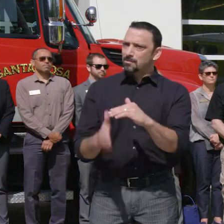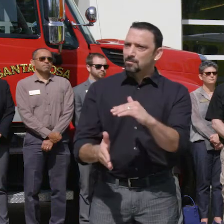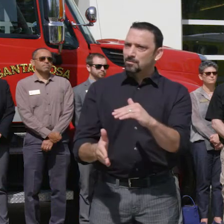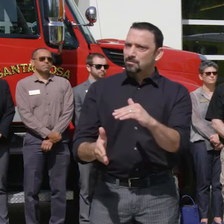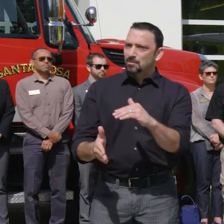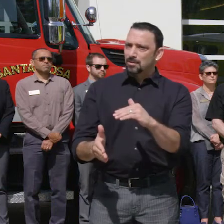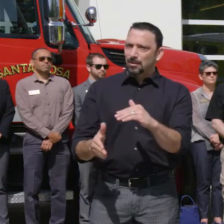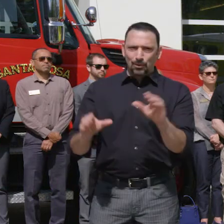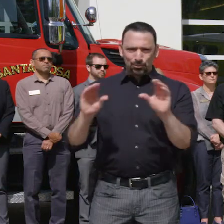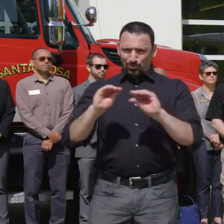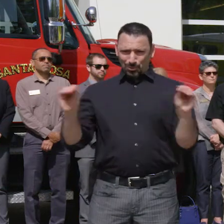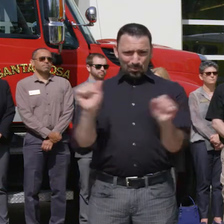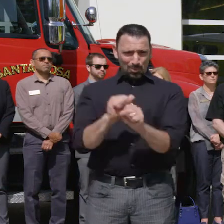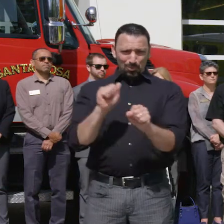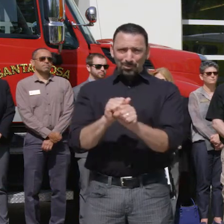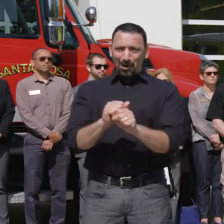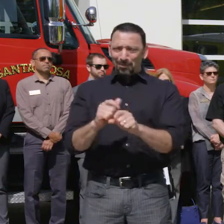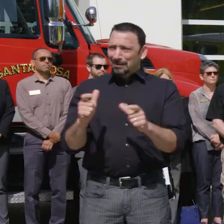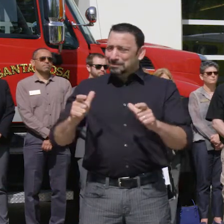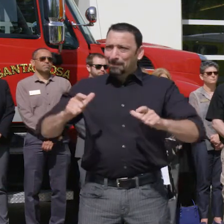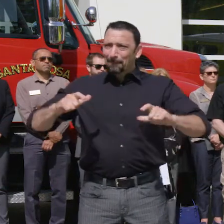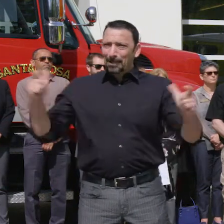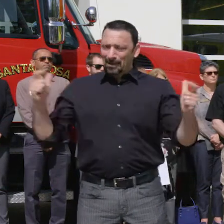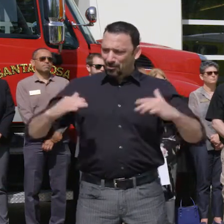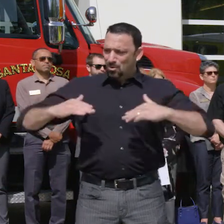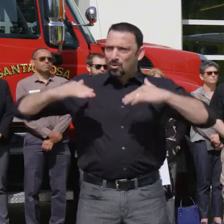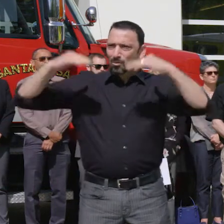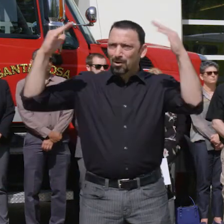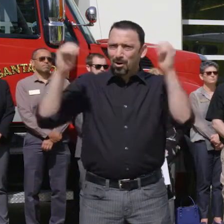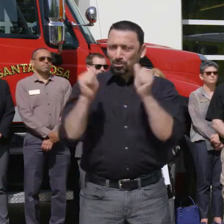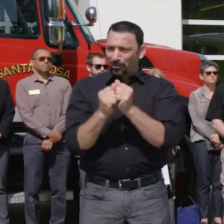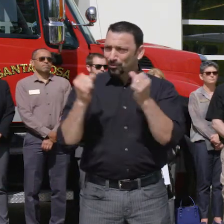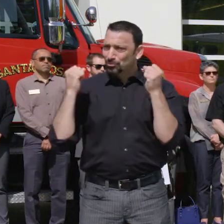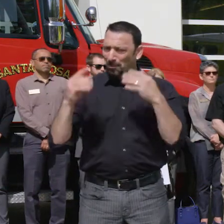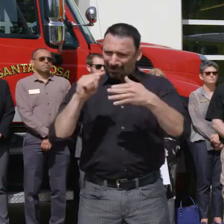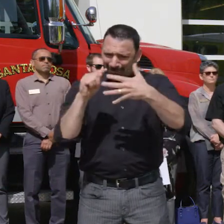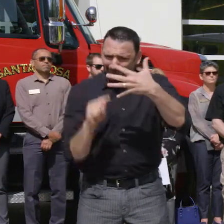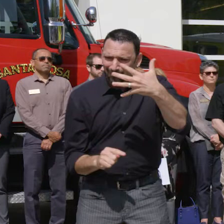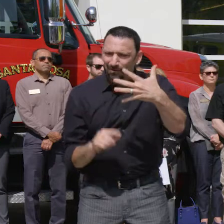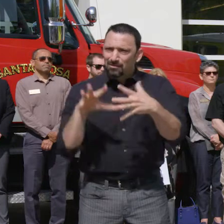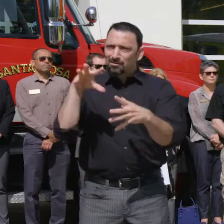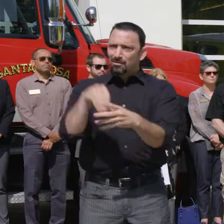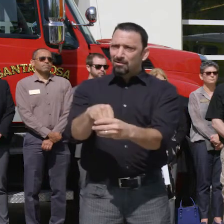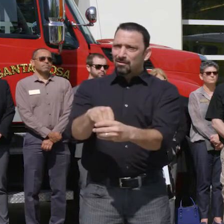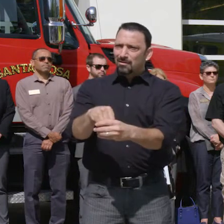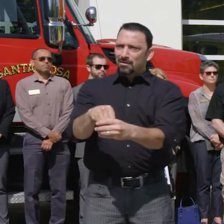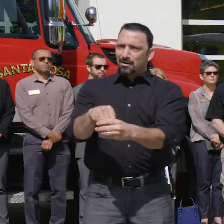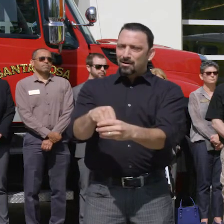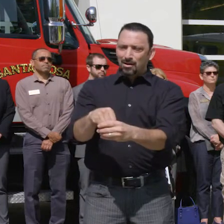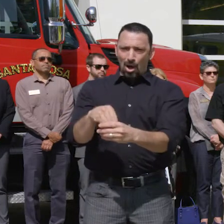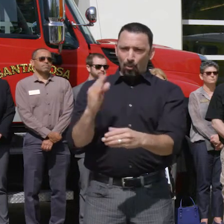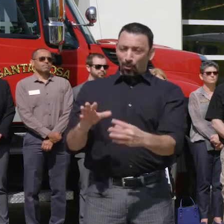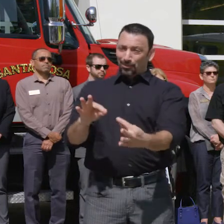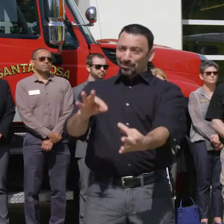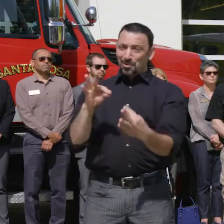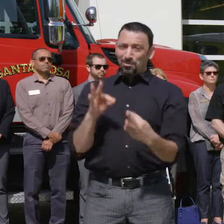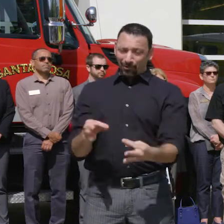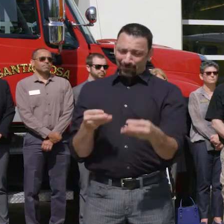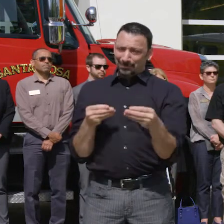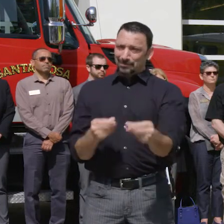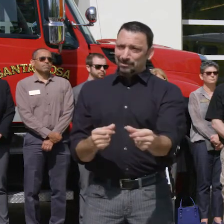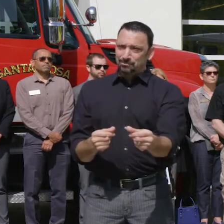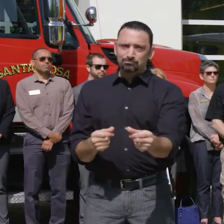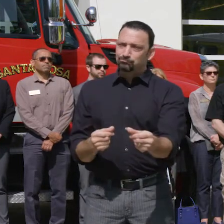No job this big with this many moving parts is going to be perfect and